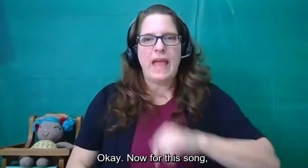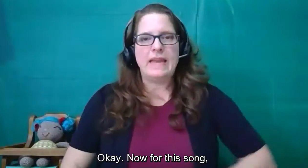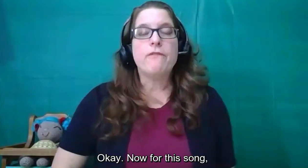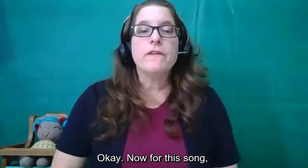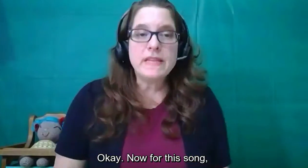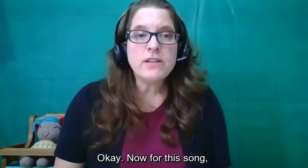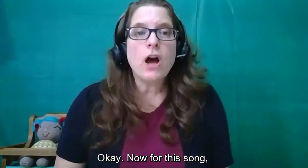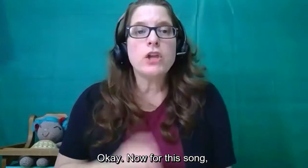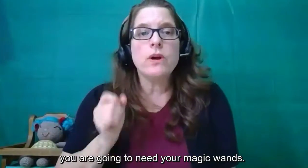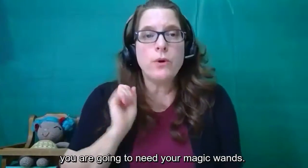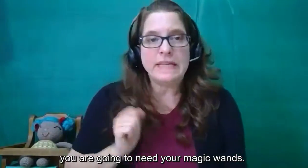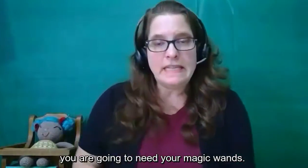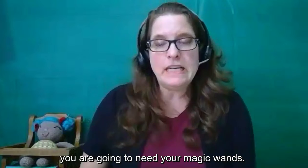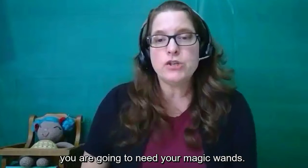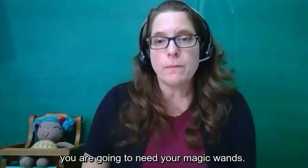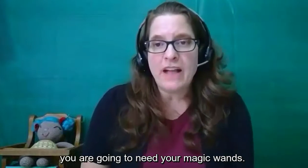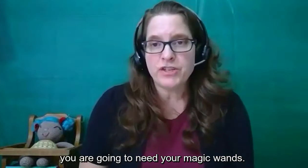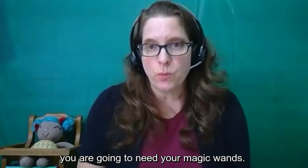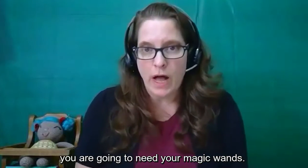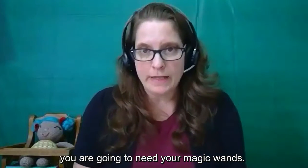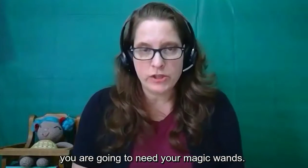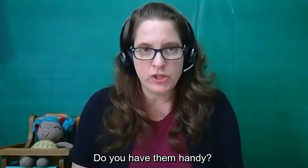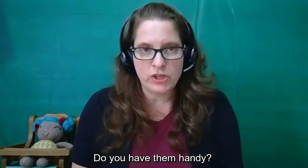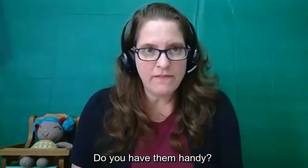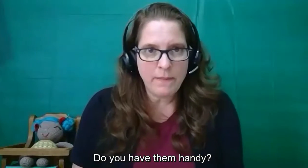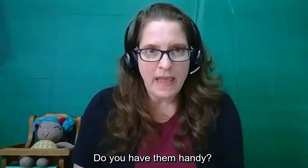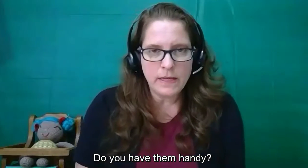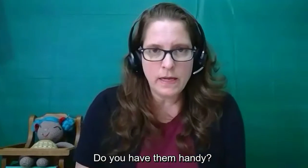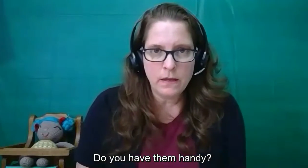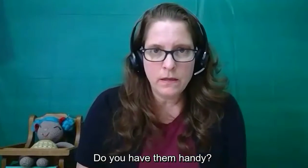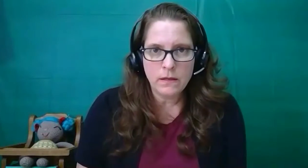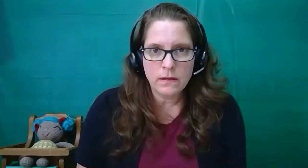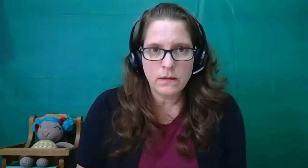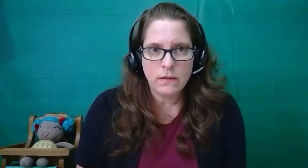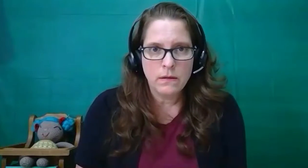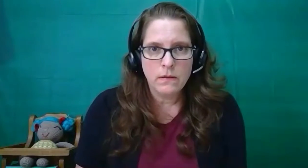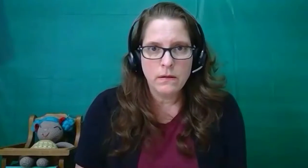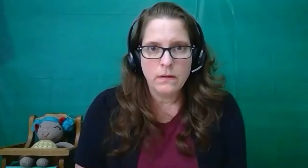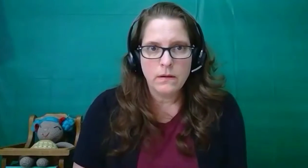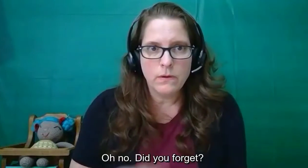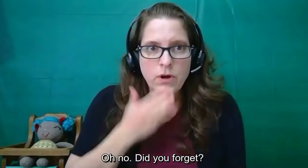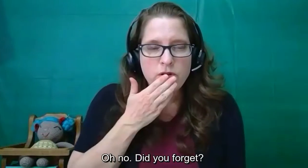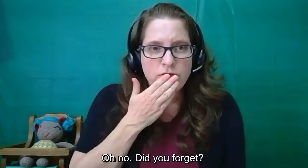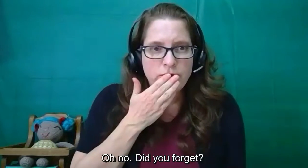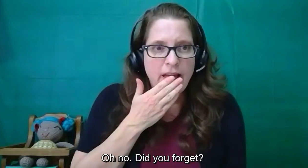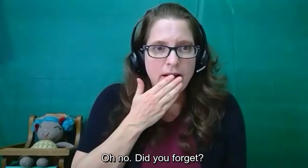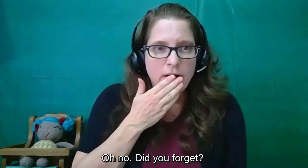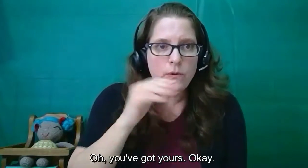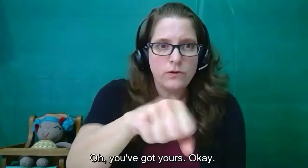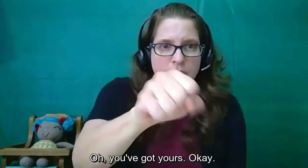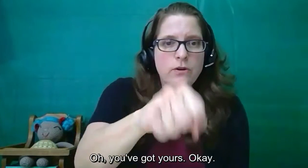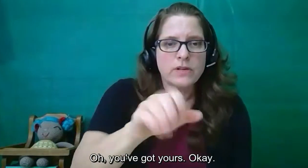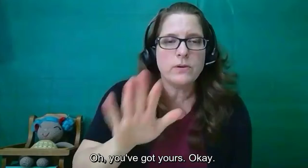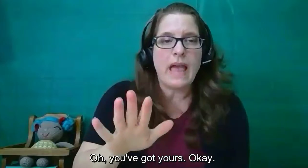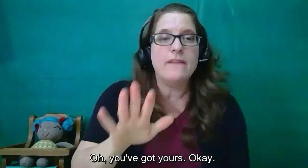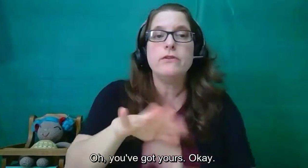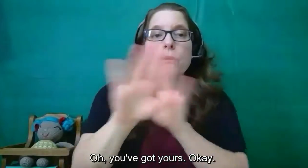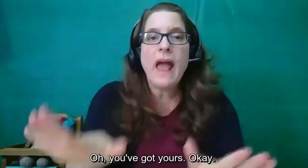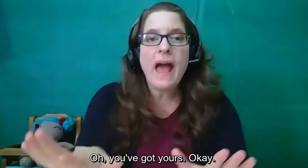Okay, now for this song, you are going to need your magic wands. Do you have them handy? Oh no, did you forget? Oh, you've got yours. Okay, if you don't have